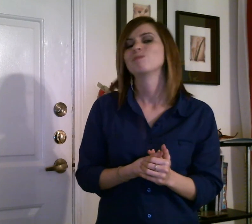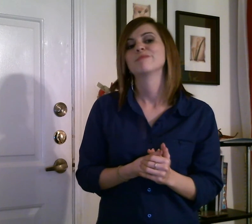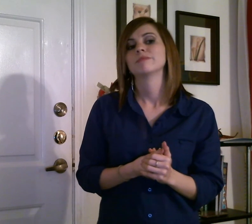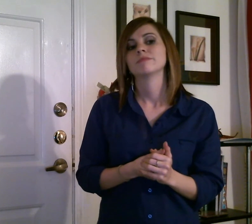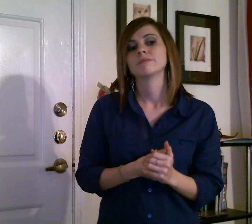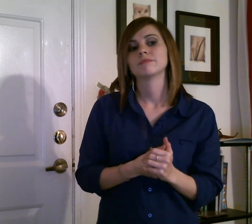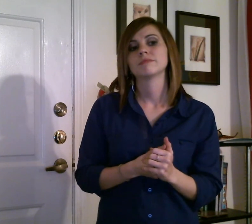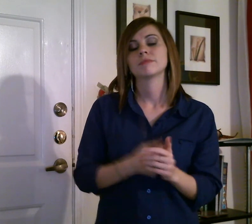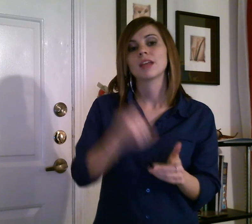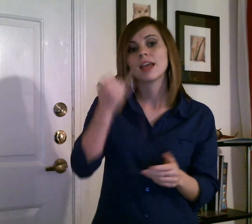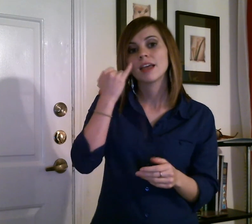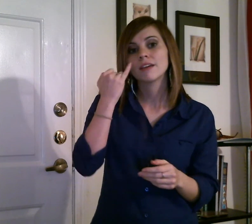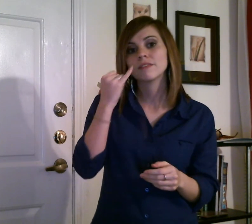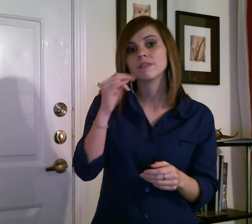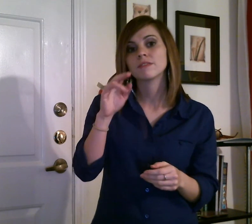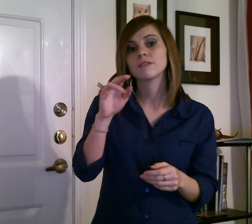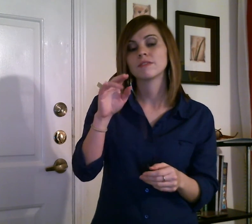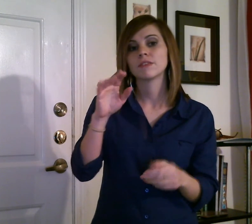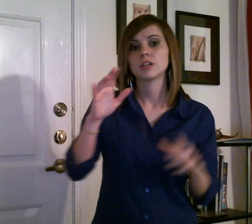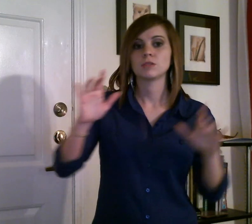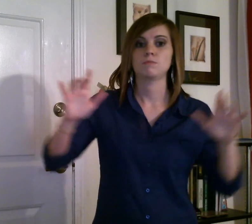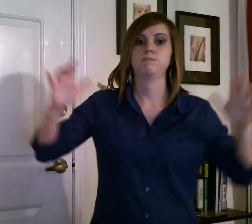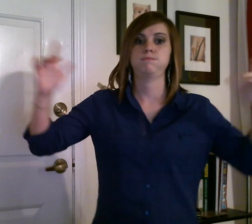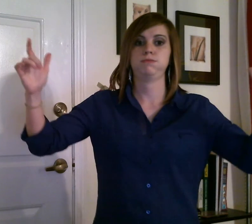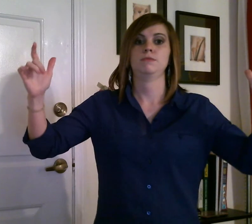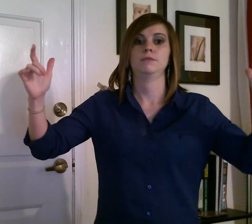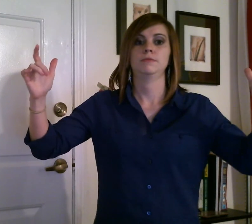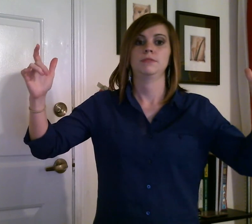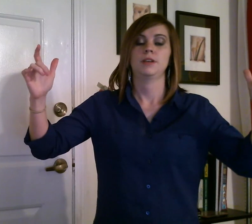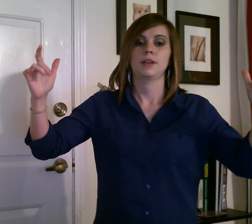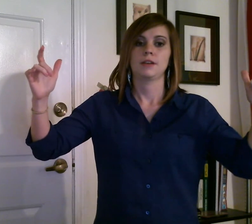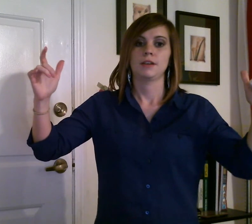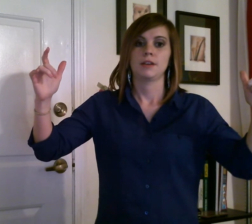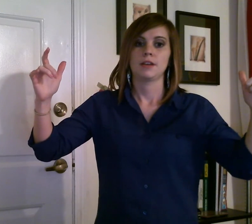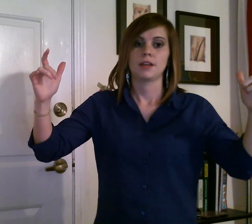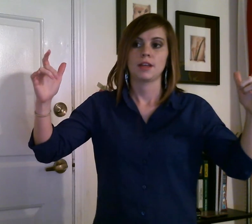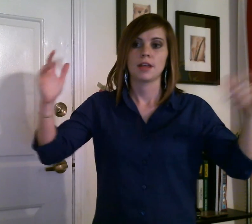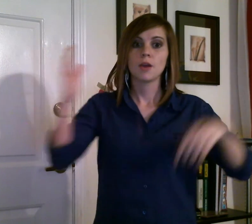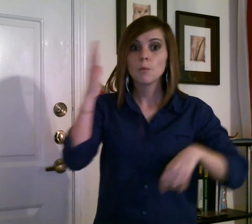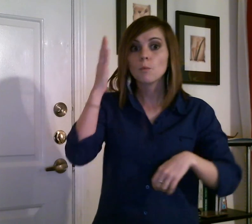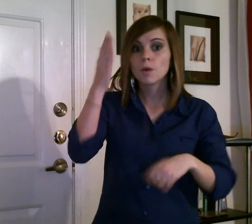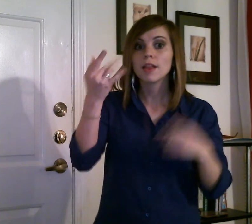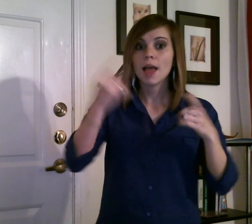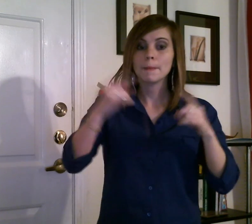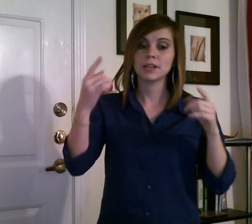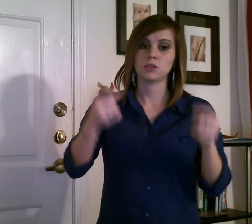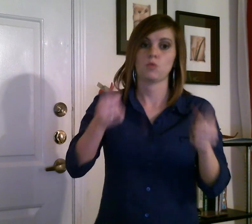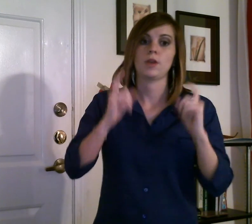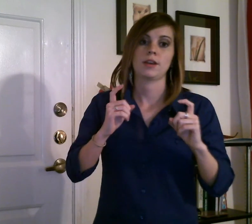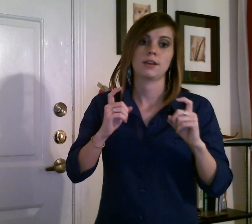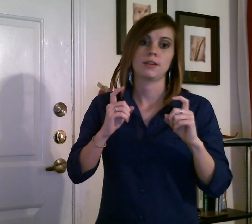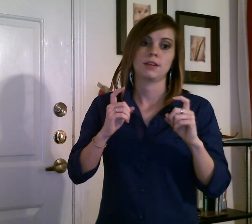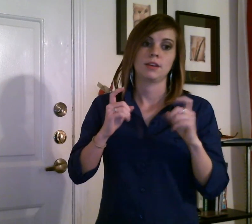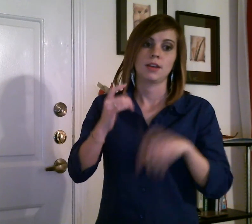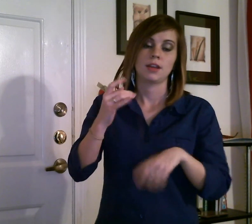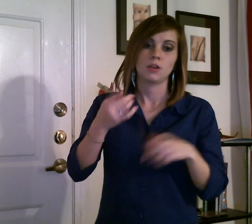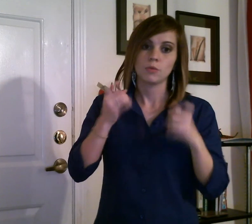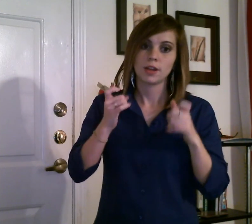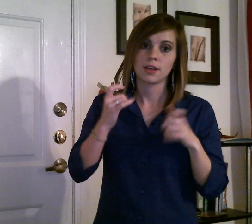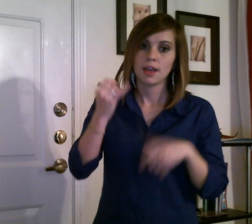But if you're supermassive, the fusion will occur really, really fast. So that's a general idea of just how stars get formed and why they